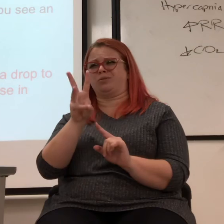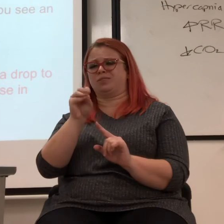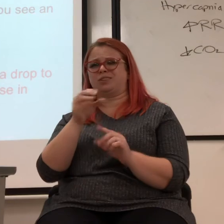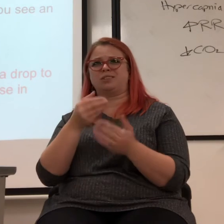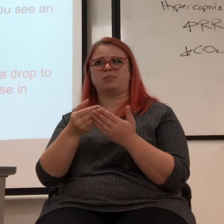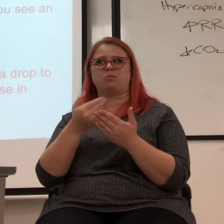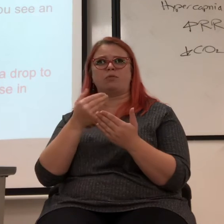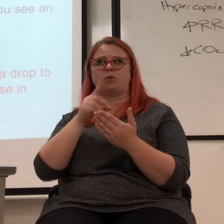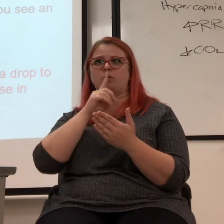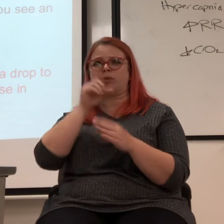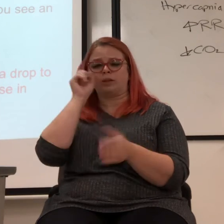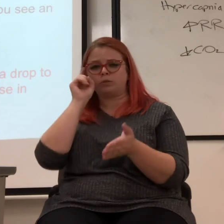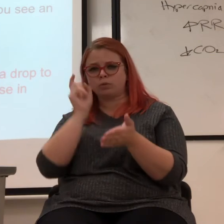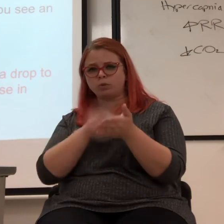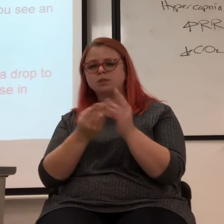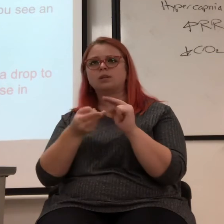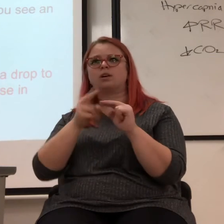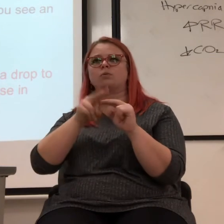in ventilation.